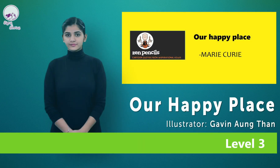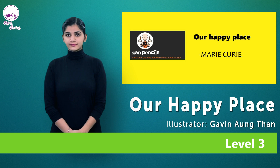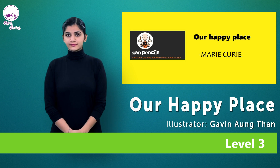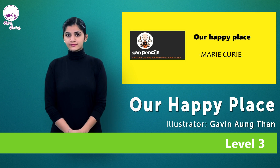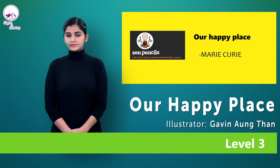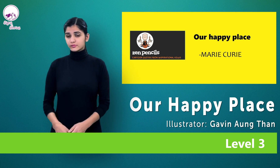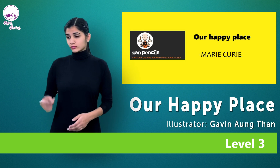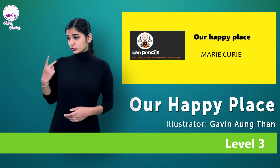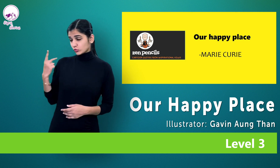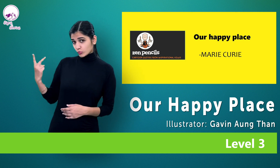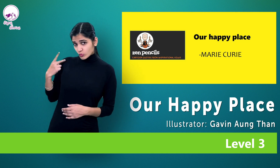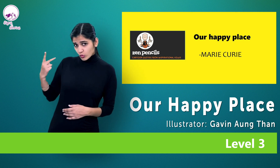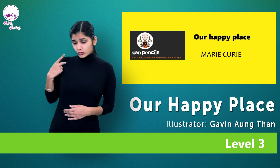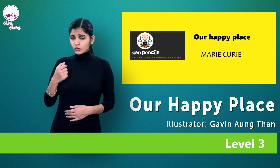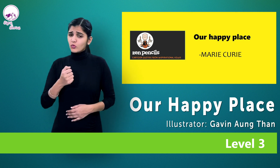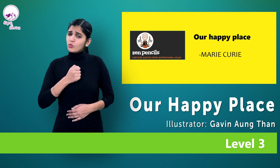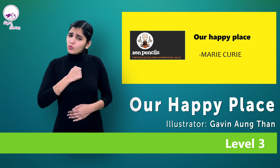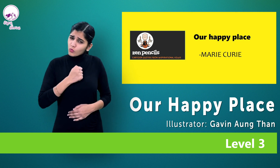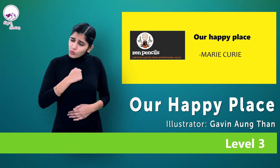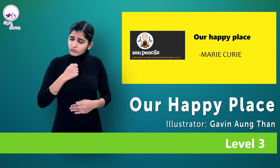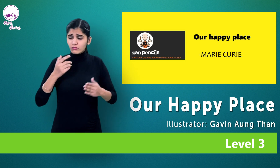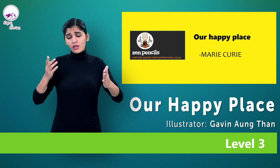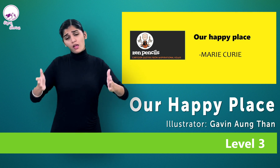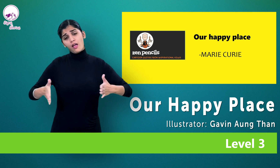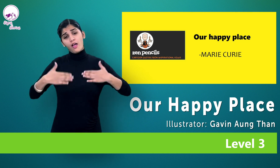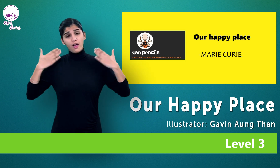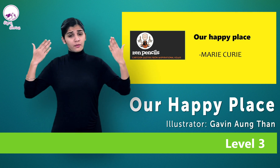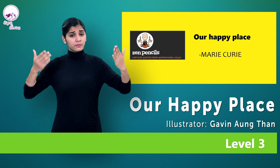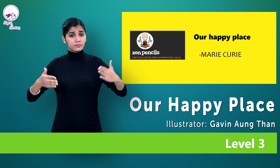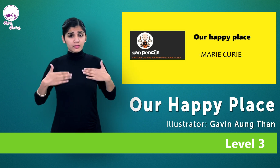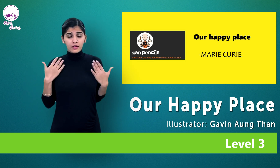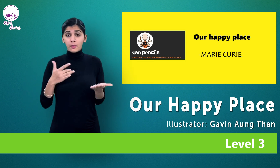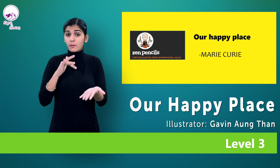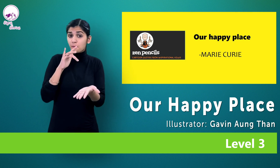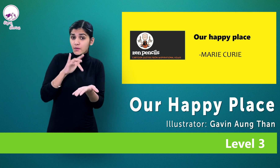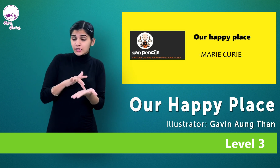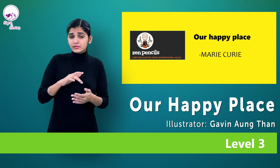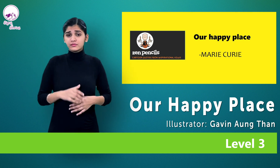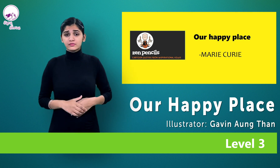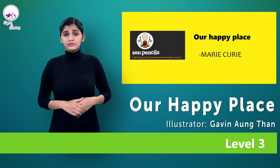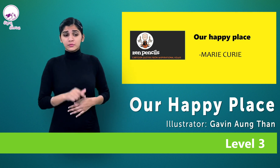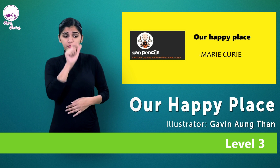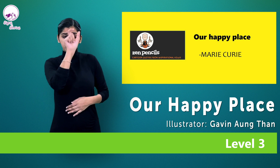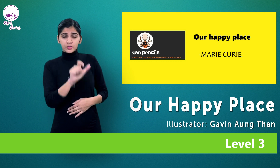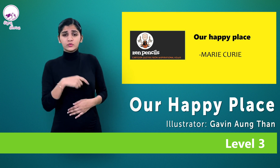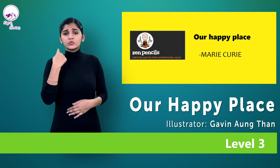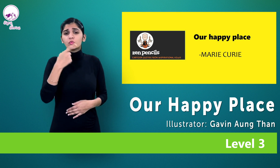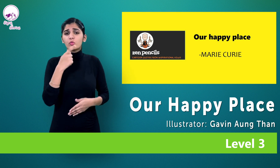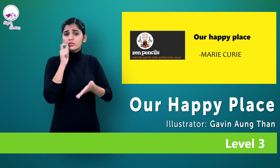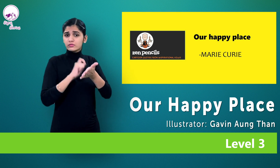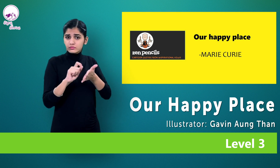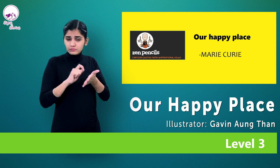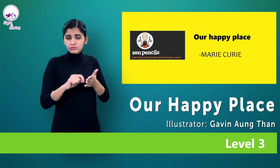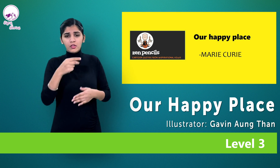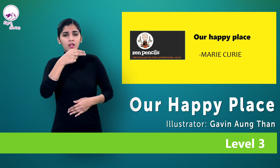Level 3, Our Happy Place. Illustrator Kevin Ong Tan.